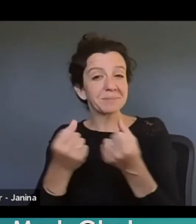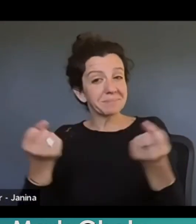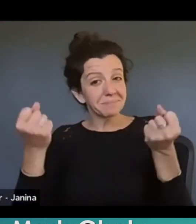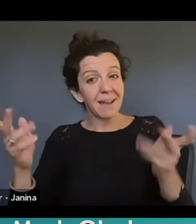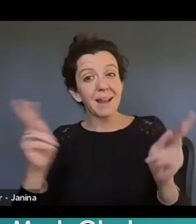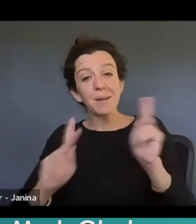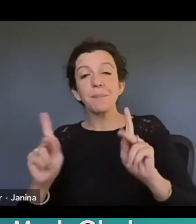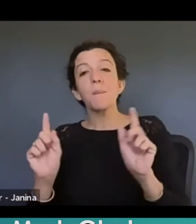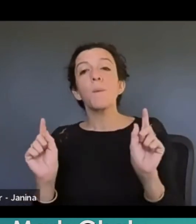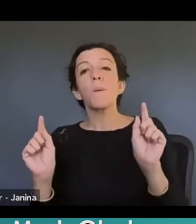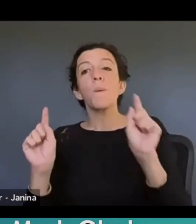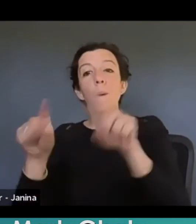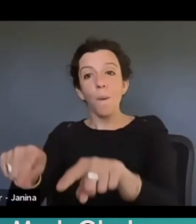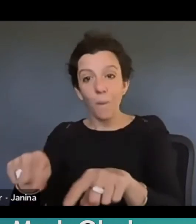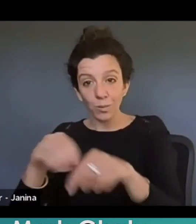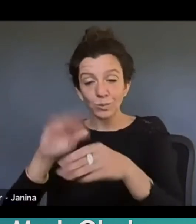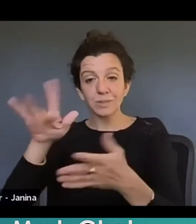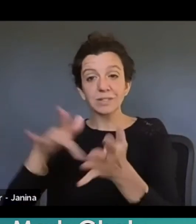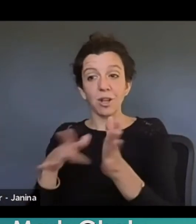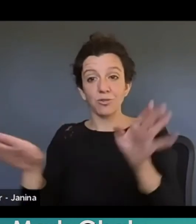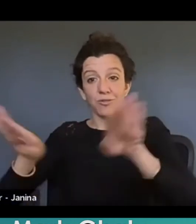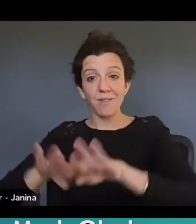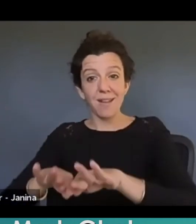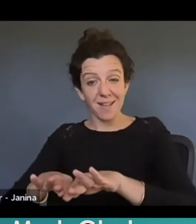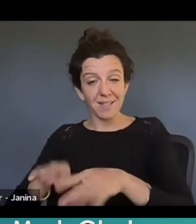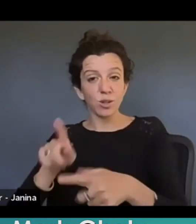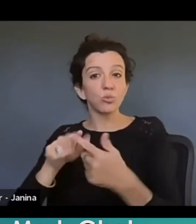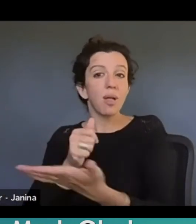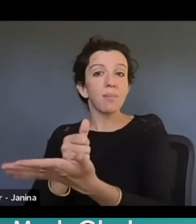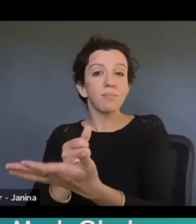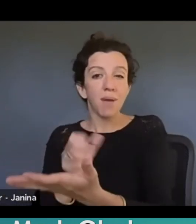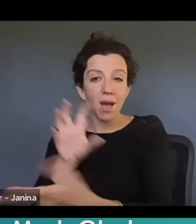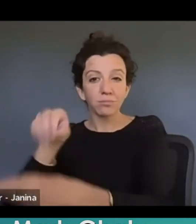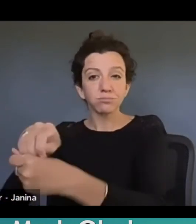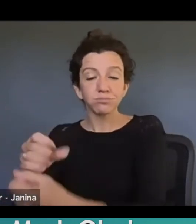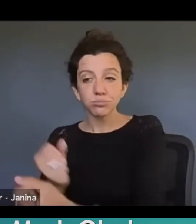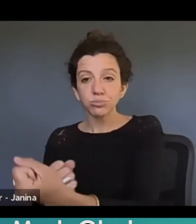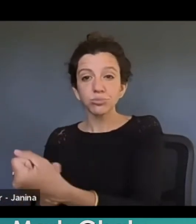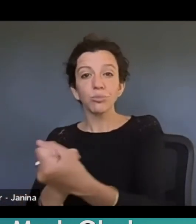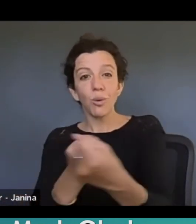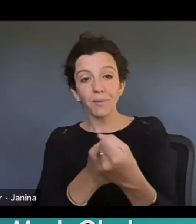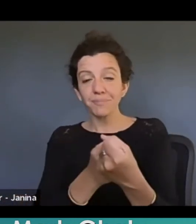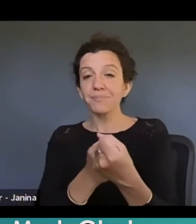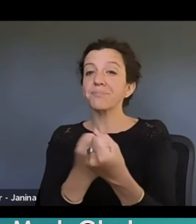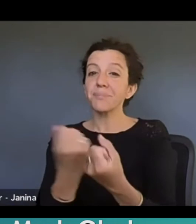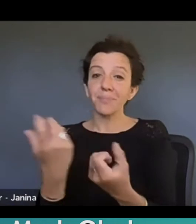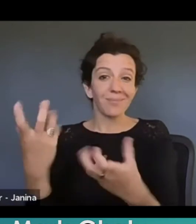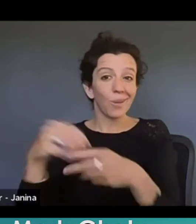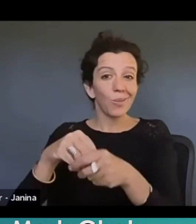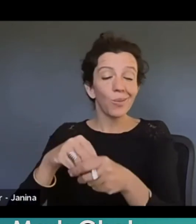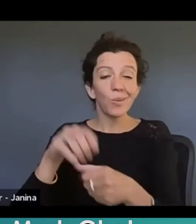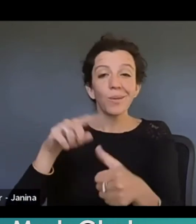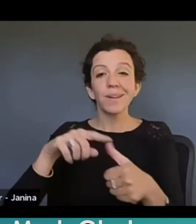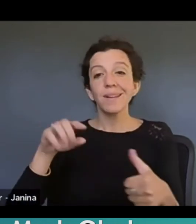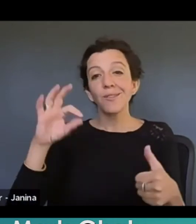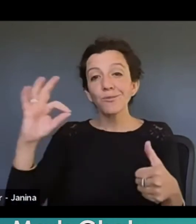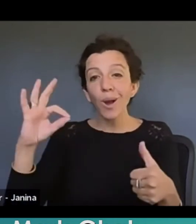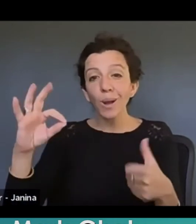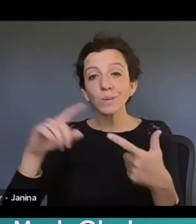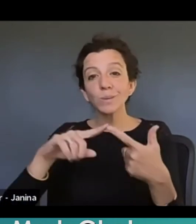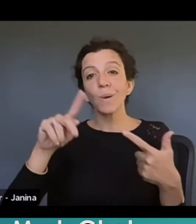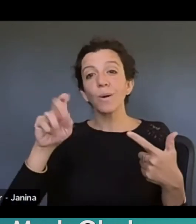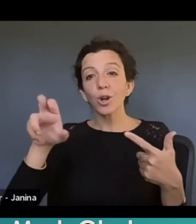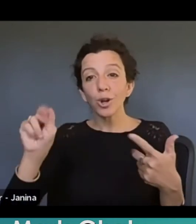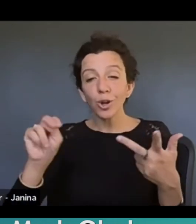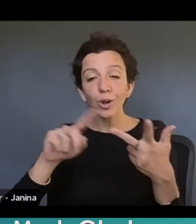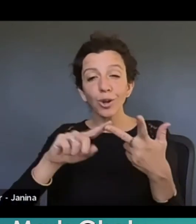In fact, they're on the ground now in Central Valley, touching Fresno and Kern and Stanislaus and soon